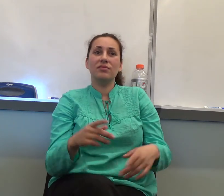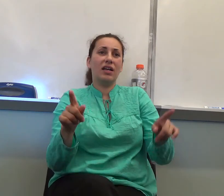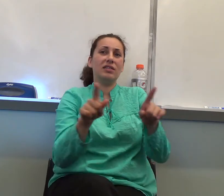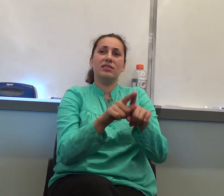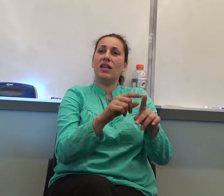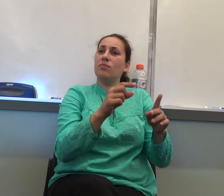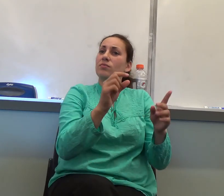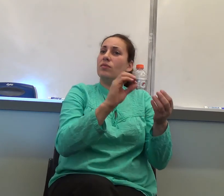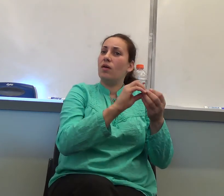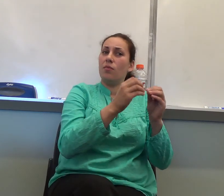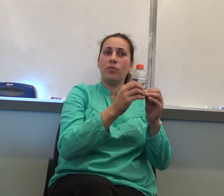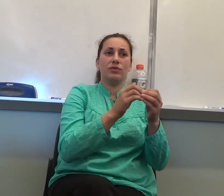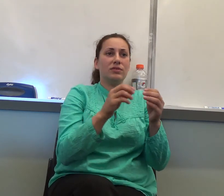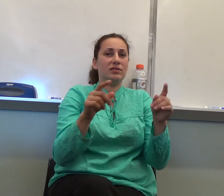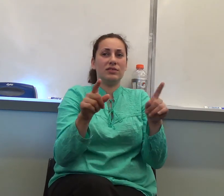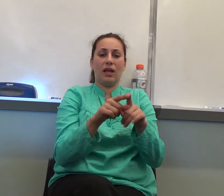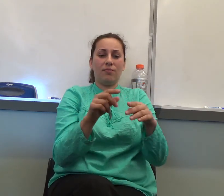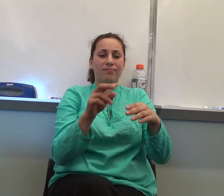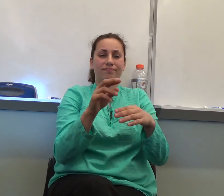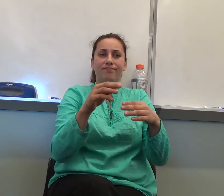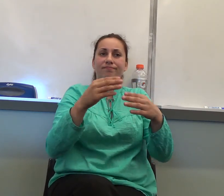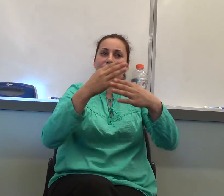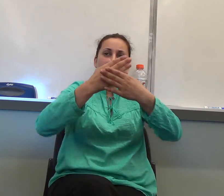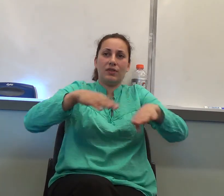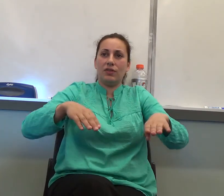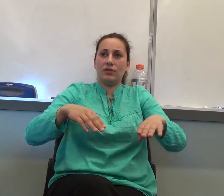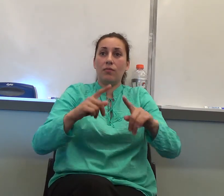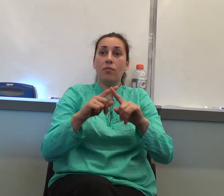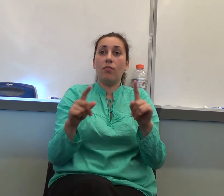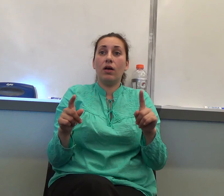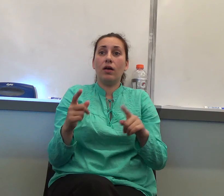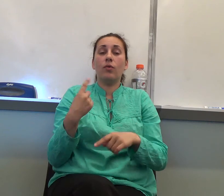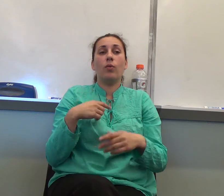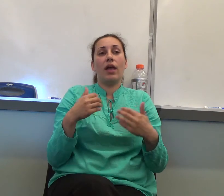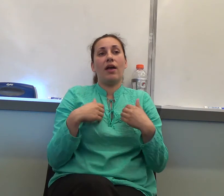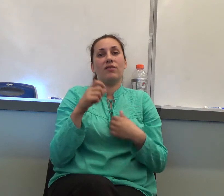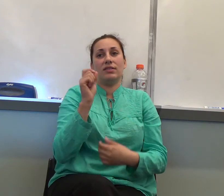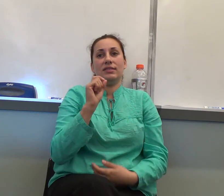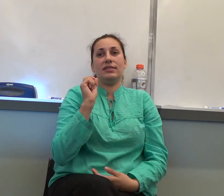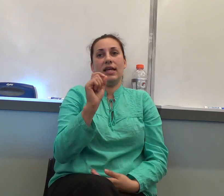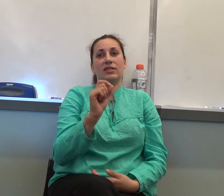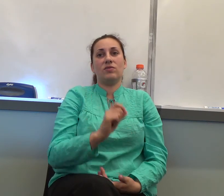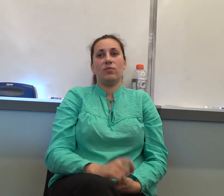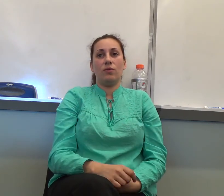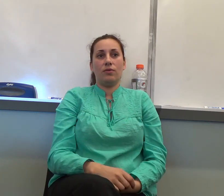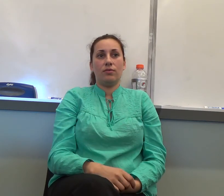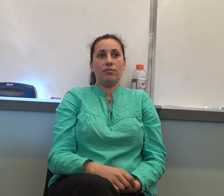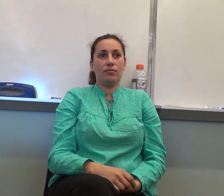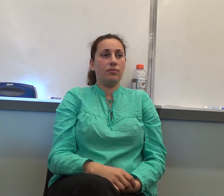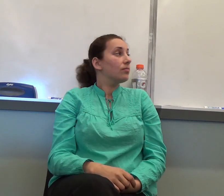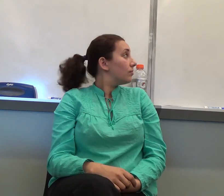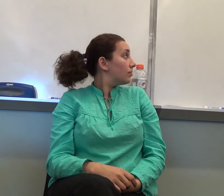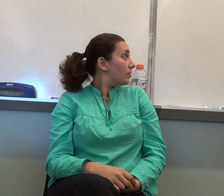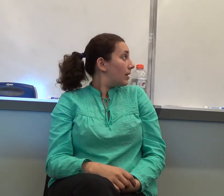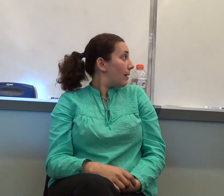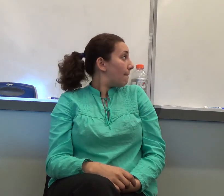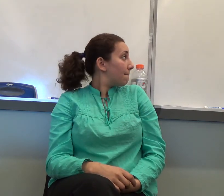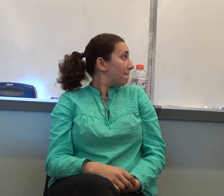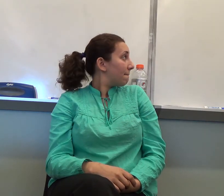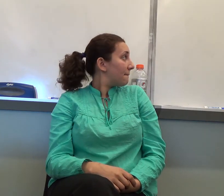as we did for whole numbers. It's just that now we've got a decimal and the dividend in there. Okay. All right. Well,